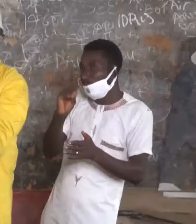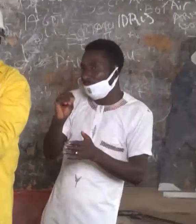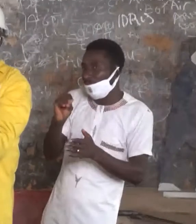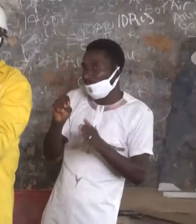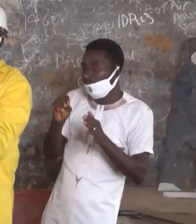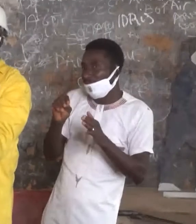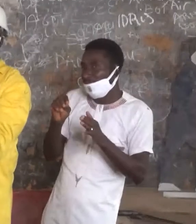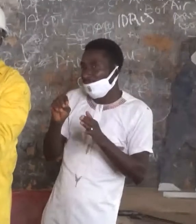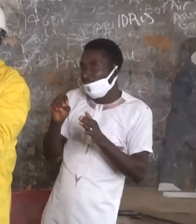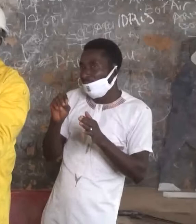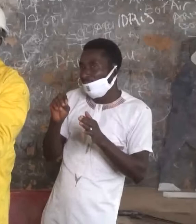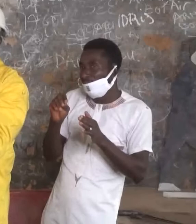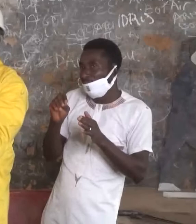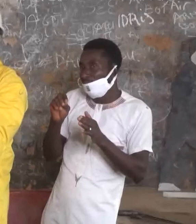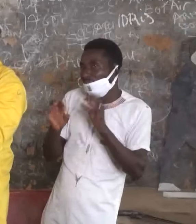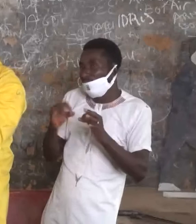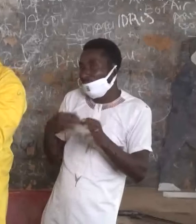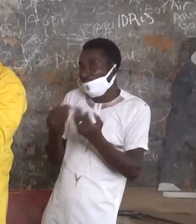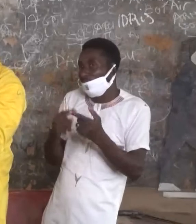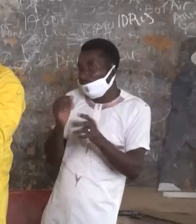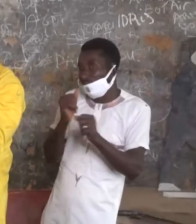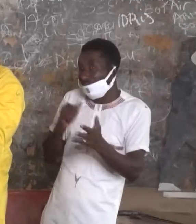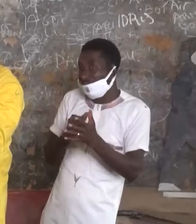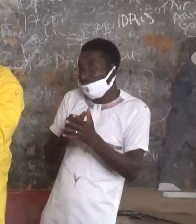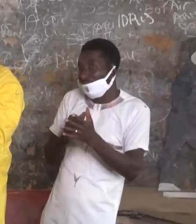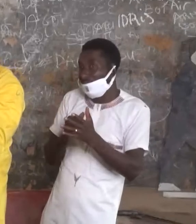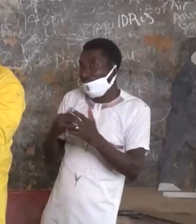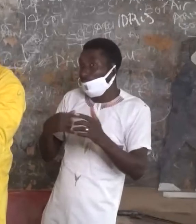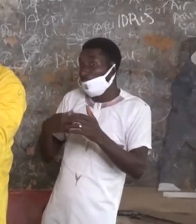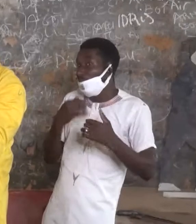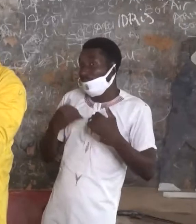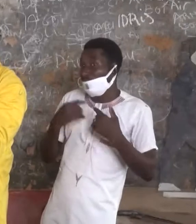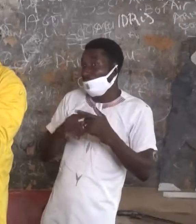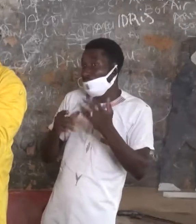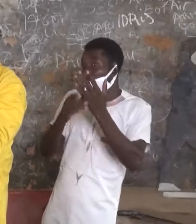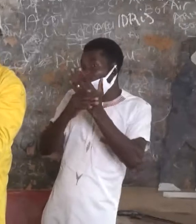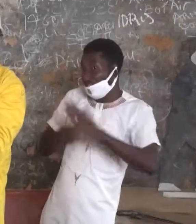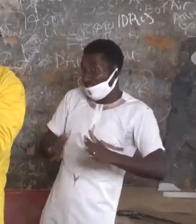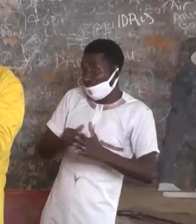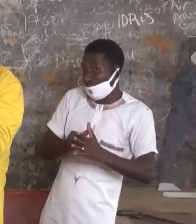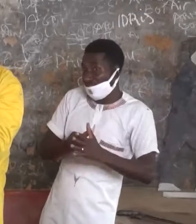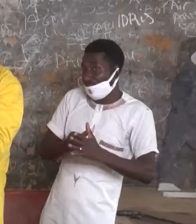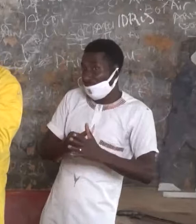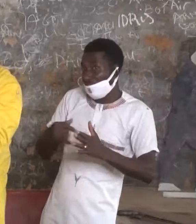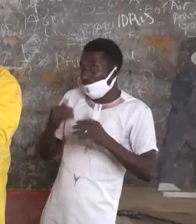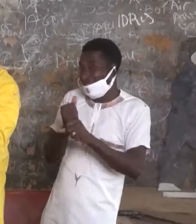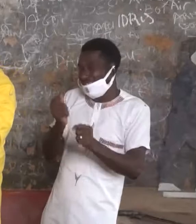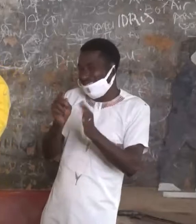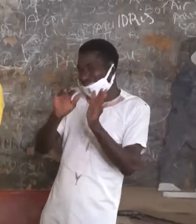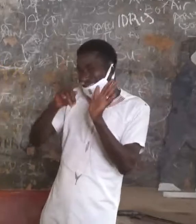be achieved until the workpiece is divided into two. We'll make a center